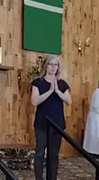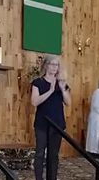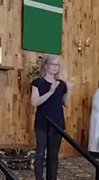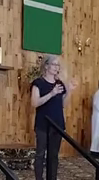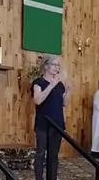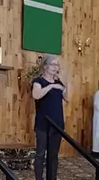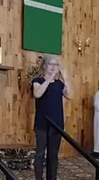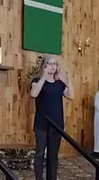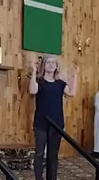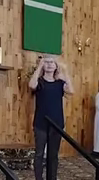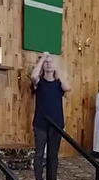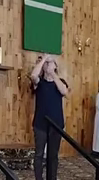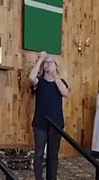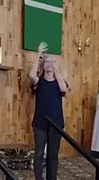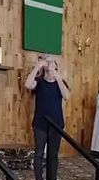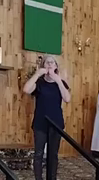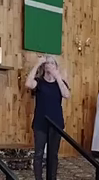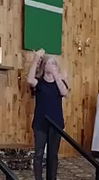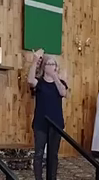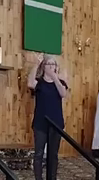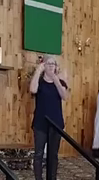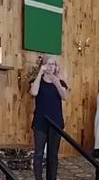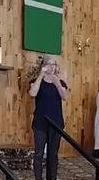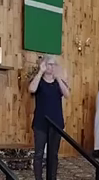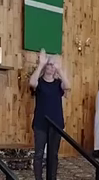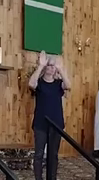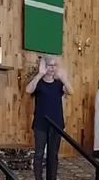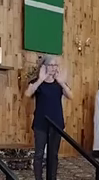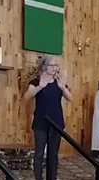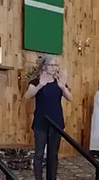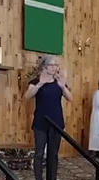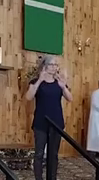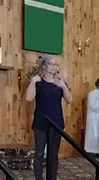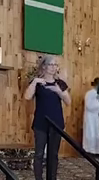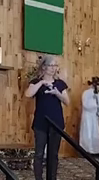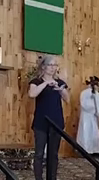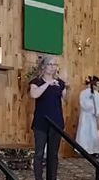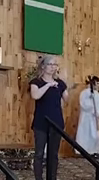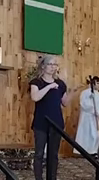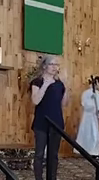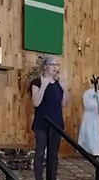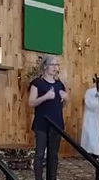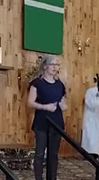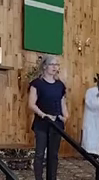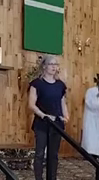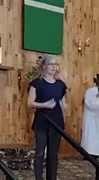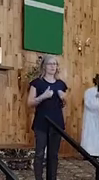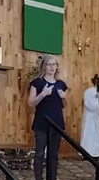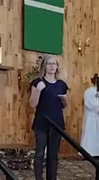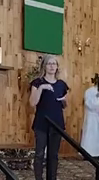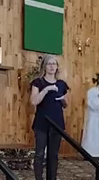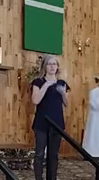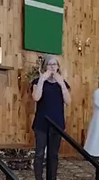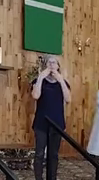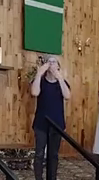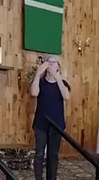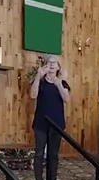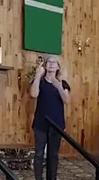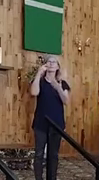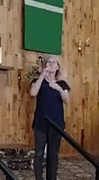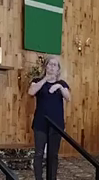Heavenly Father, we give you thanks for the wonders that we are. We give you thanks for